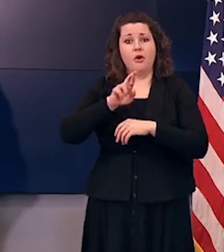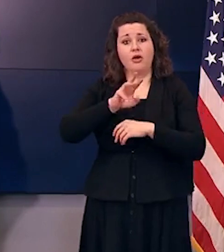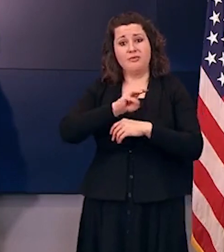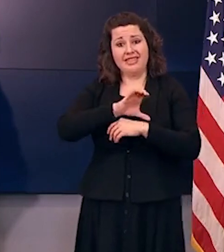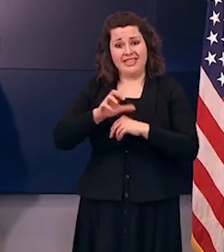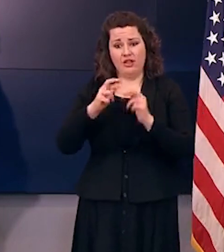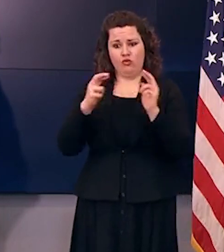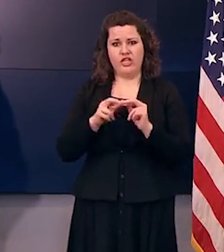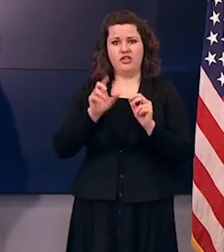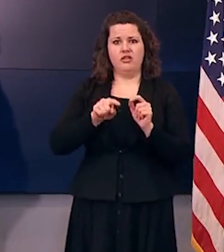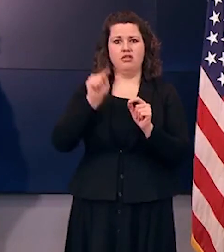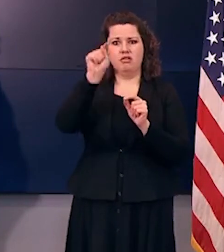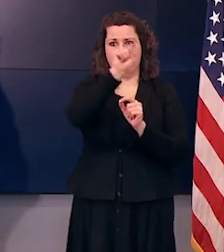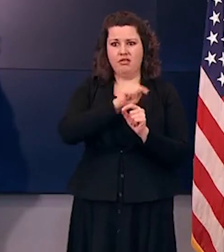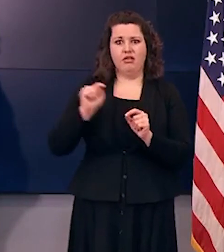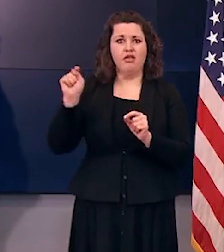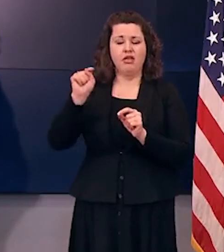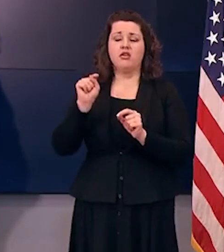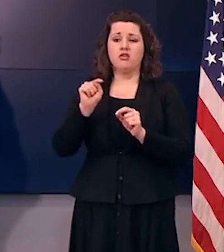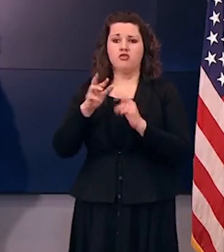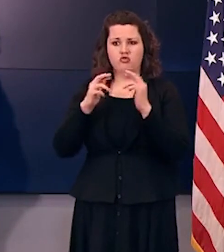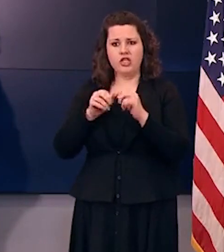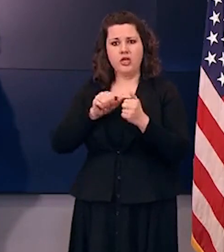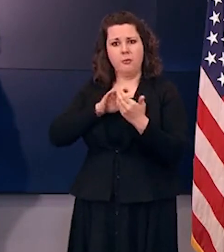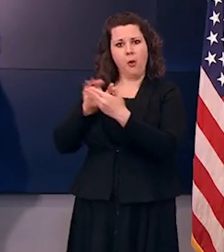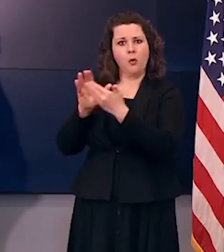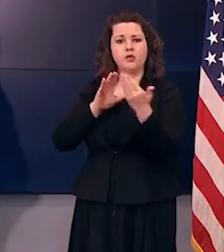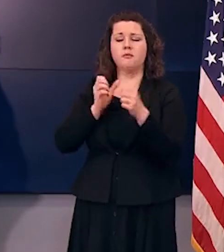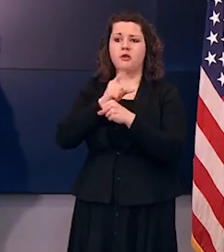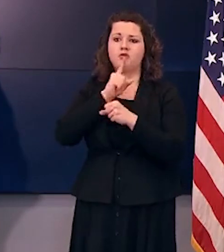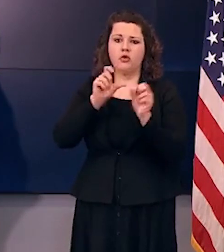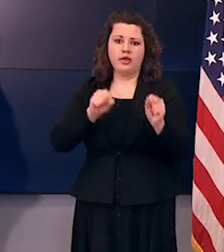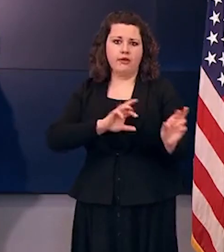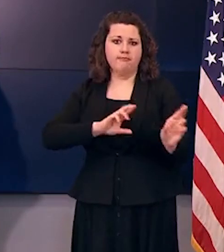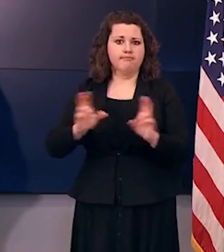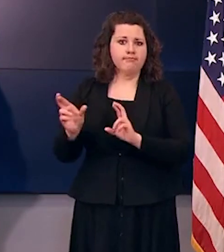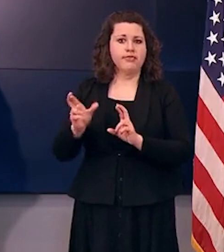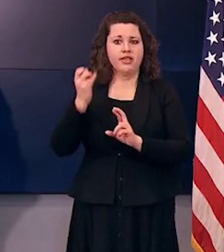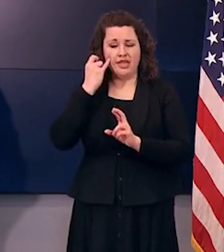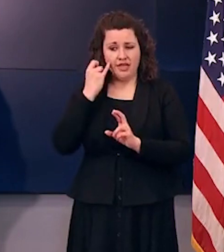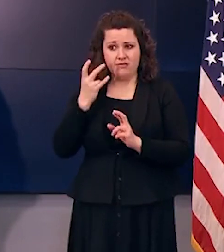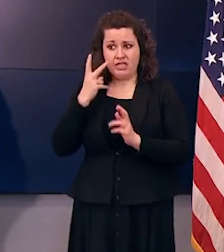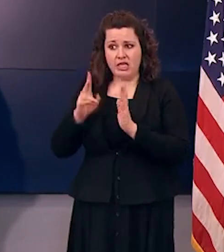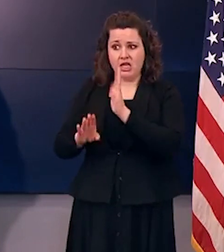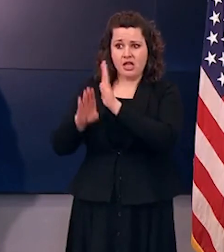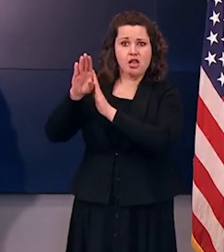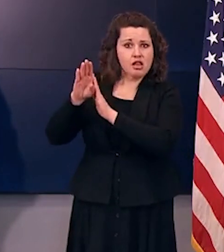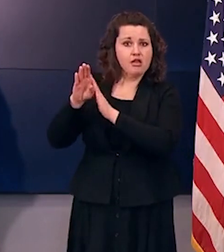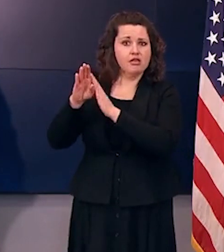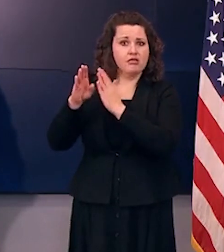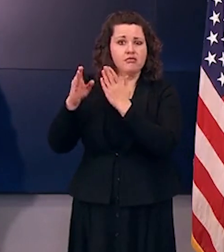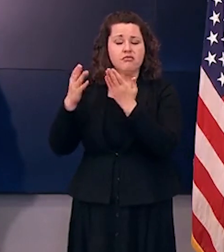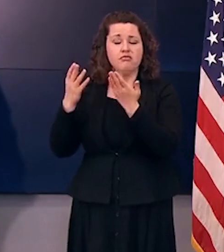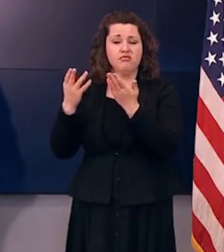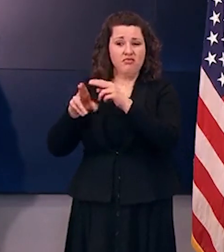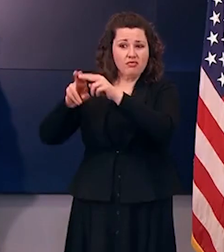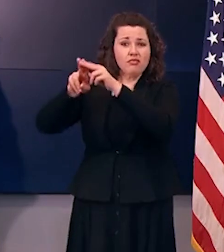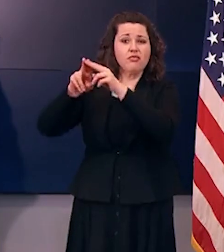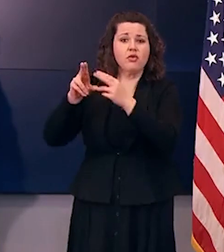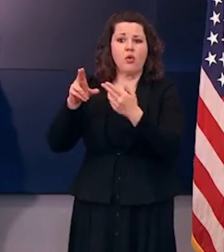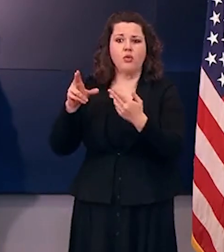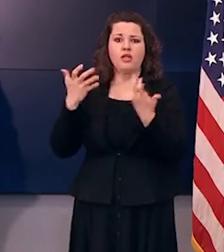in place and took a regional approach to make sure that we could be prepared in case we did see a surge in cases, so we